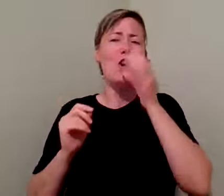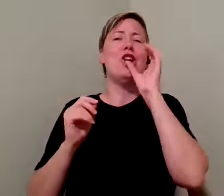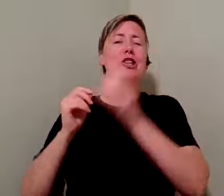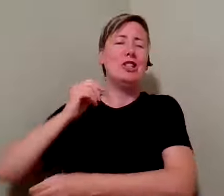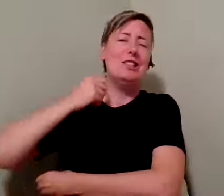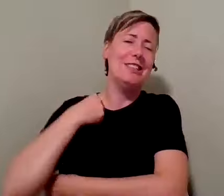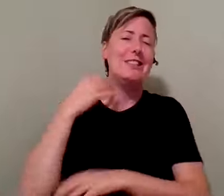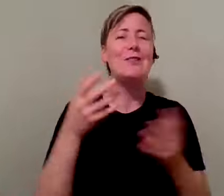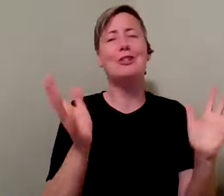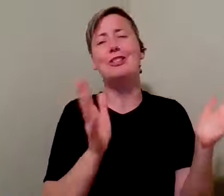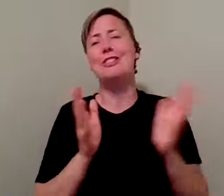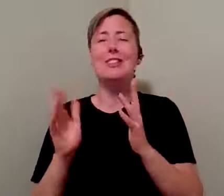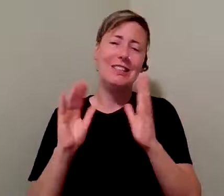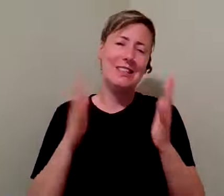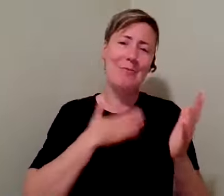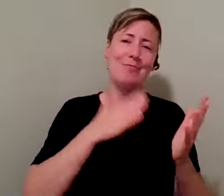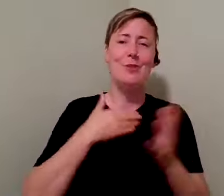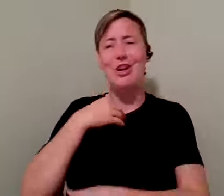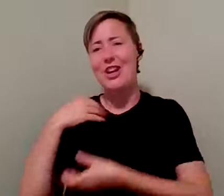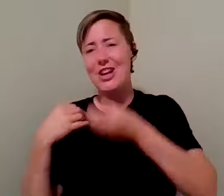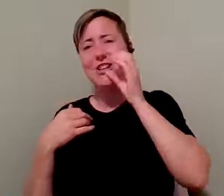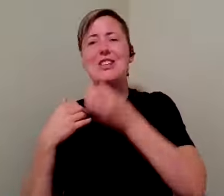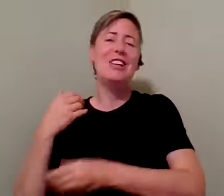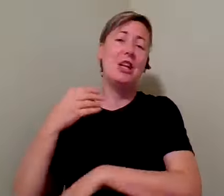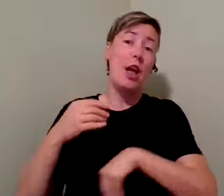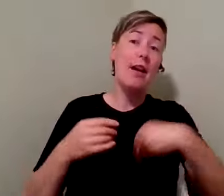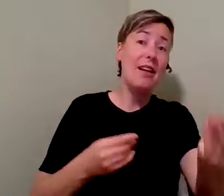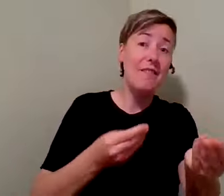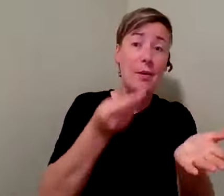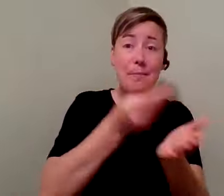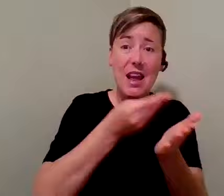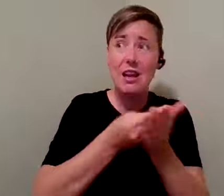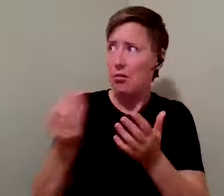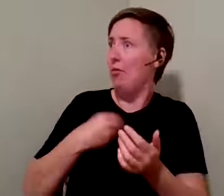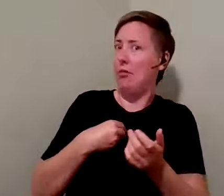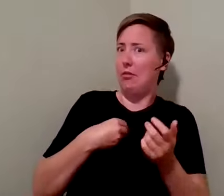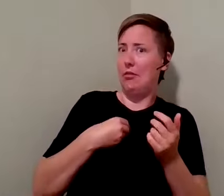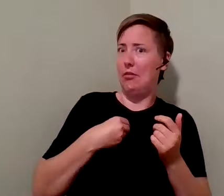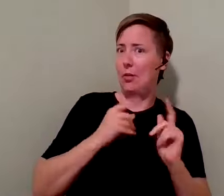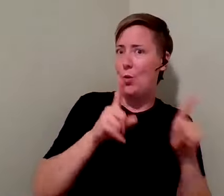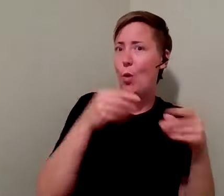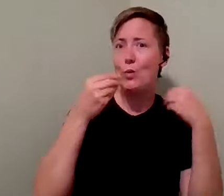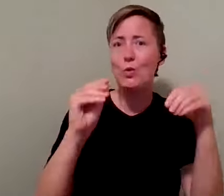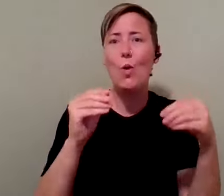happy and jolly. And then he'd give us money to go to the store and get him peanuts or cigarettes and stuff like